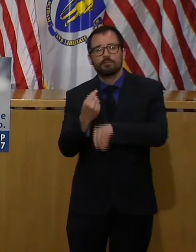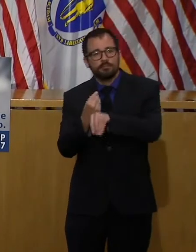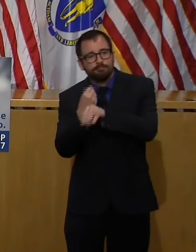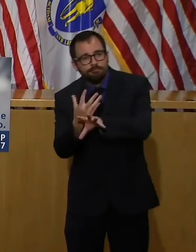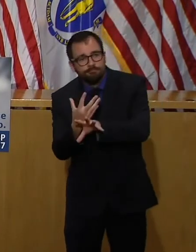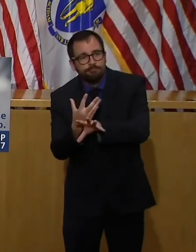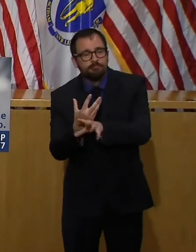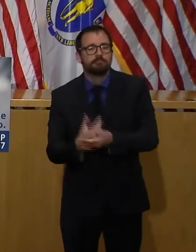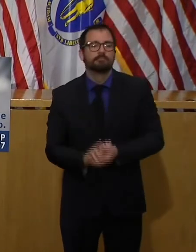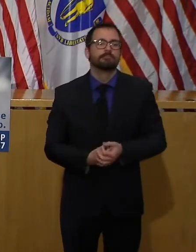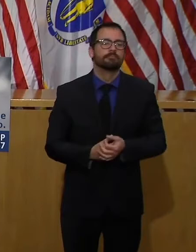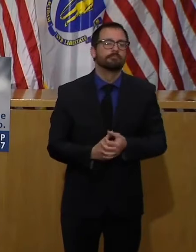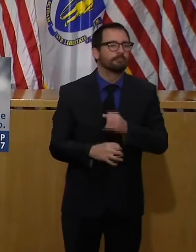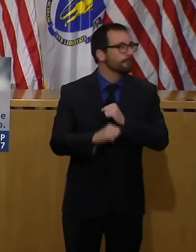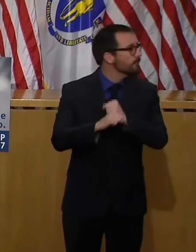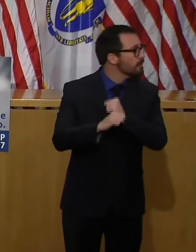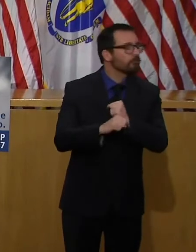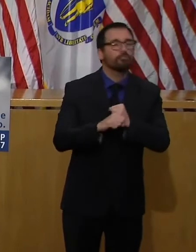a sample ad.